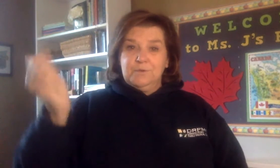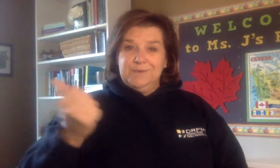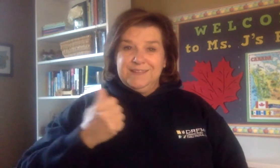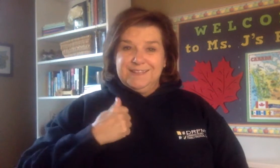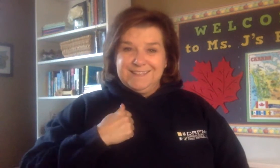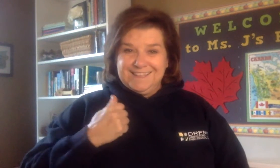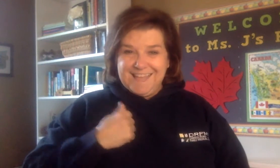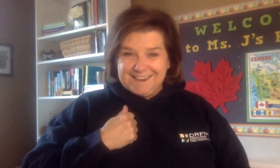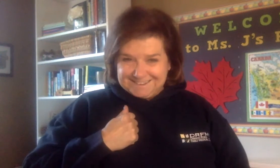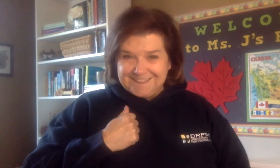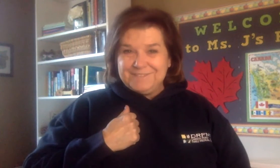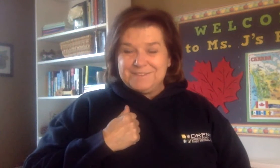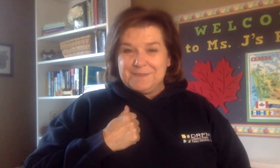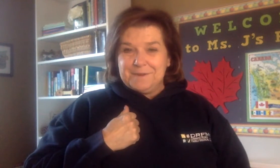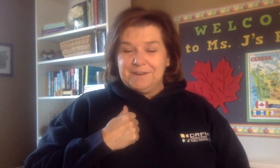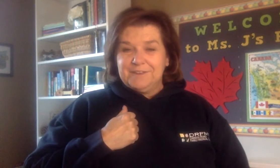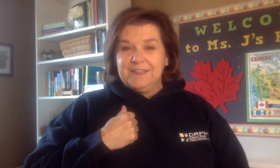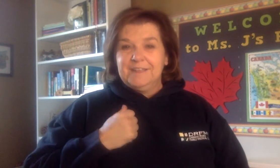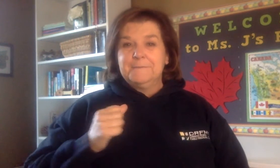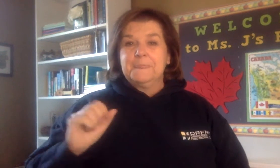O Canada, we know that part already.